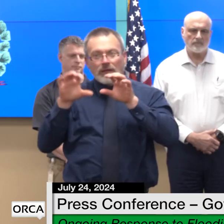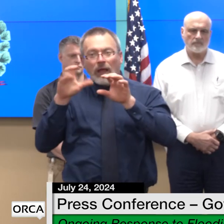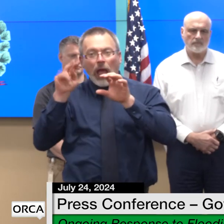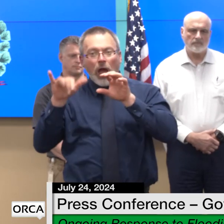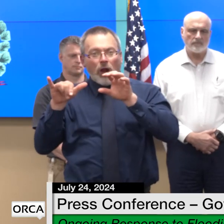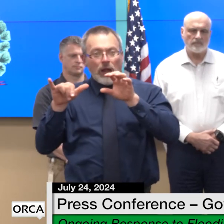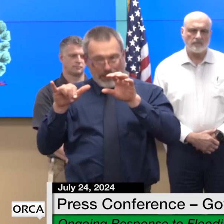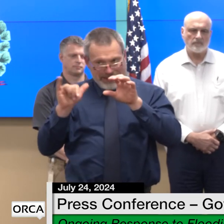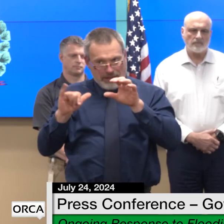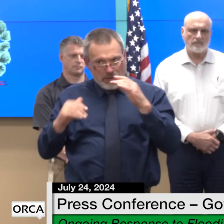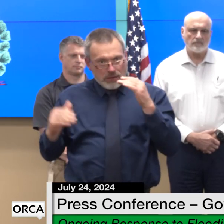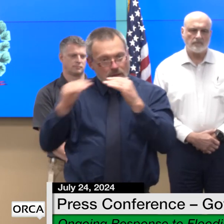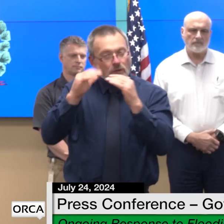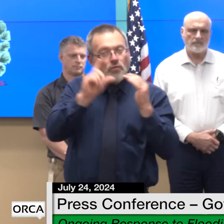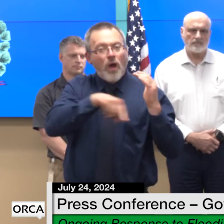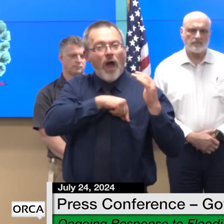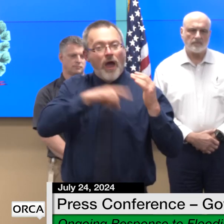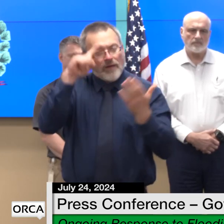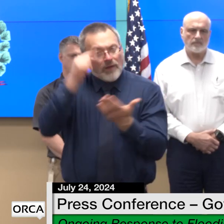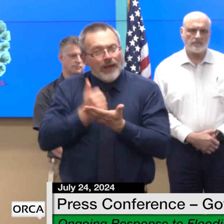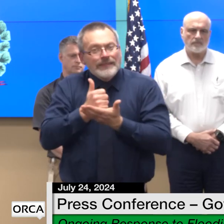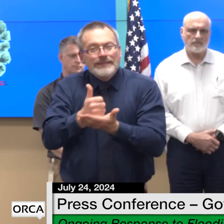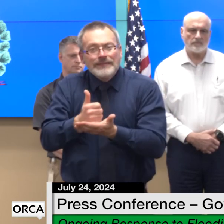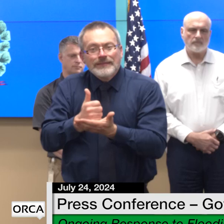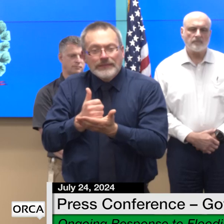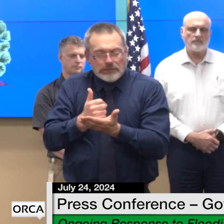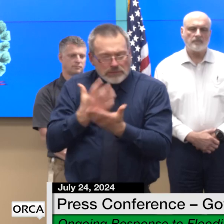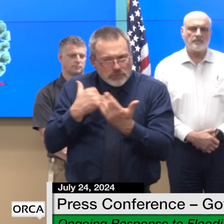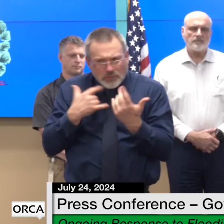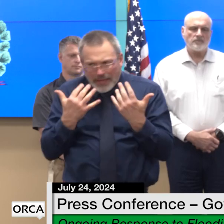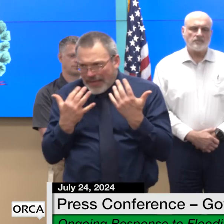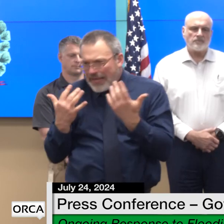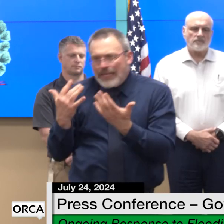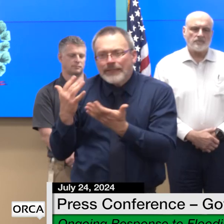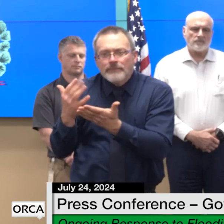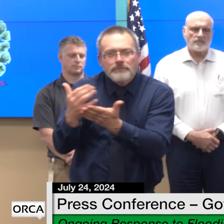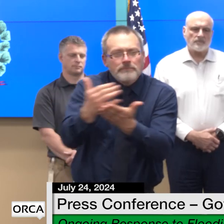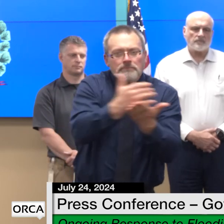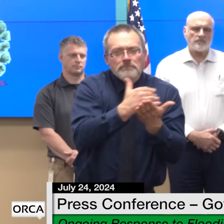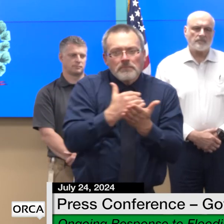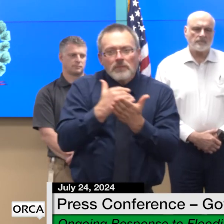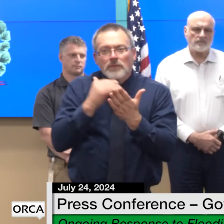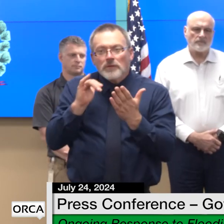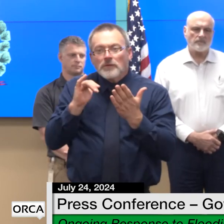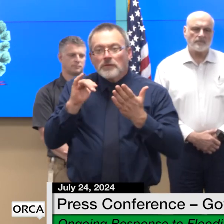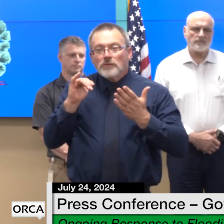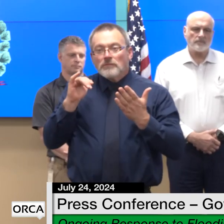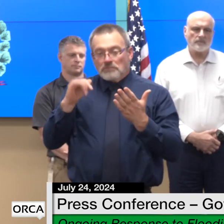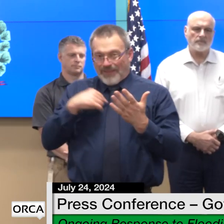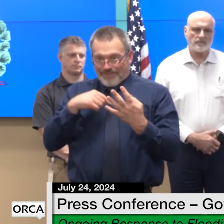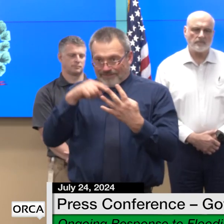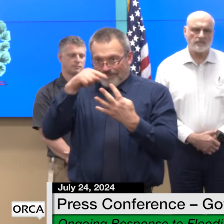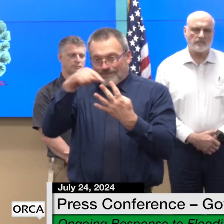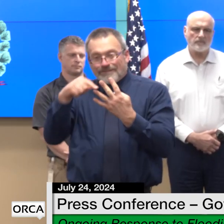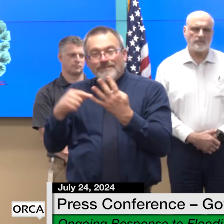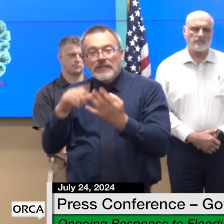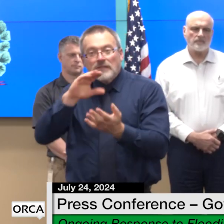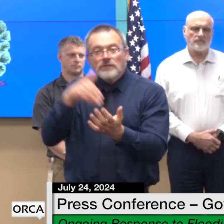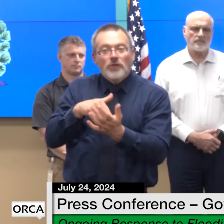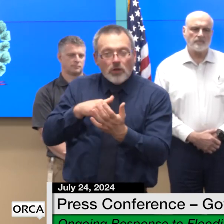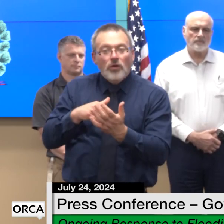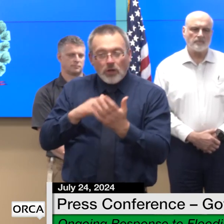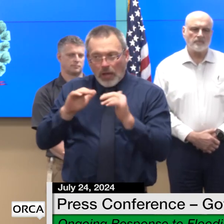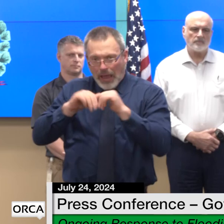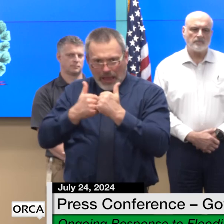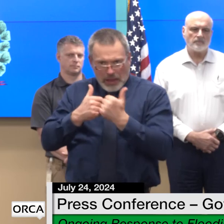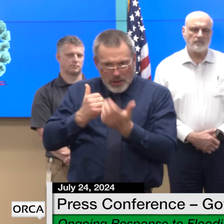assistance or individual assistance, these centers will help those impacted by this month's floods